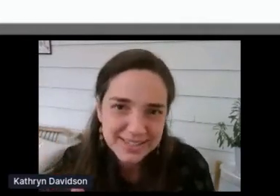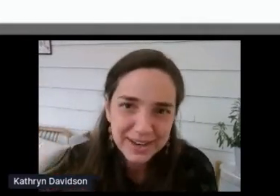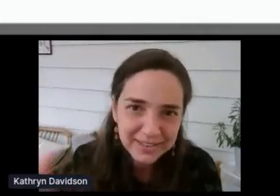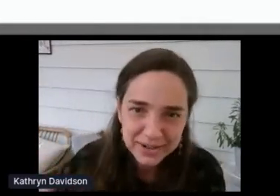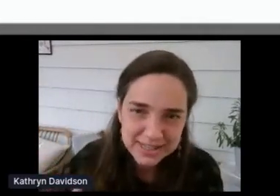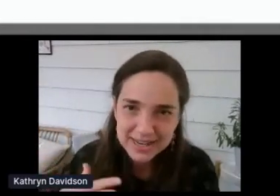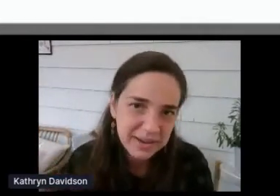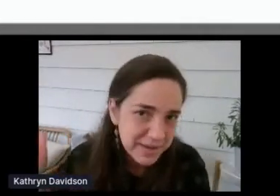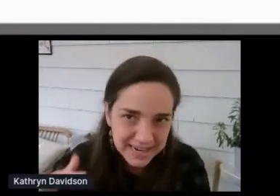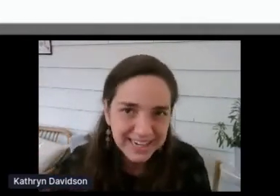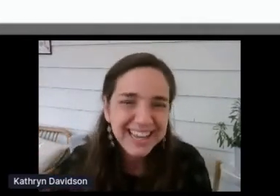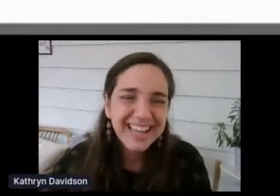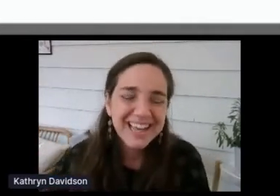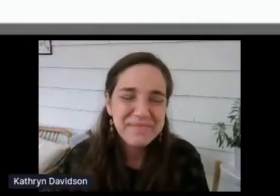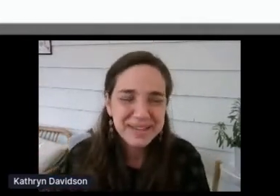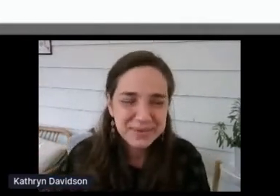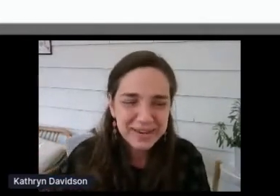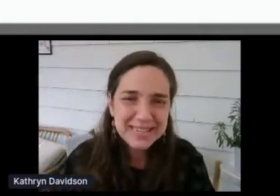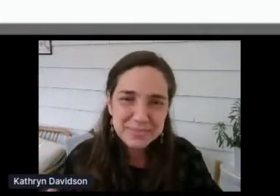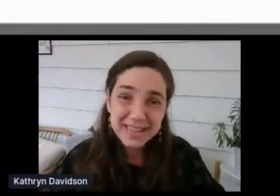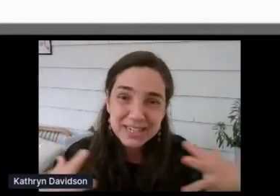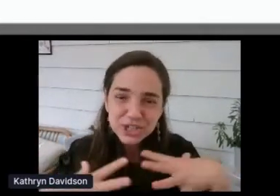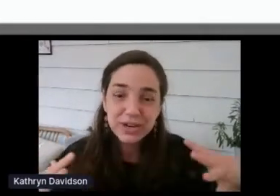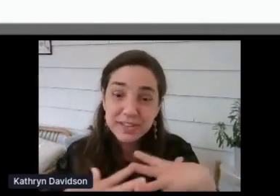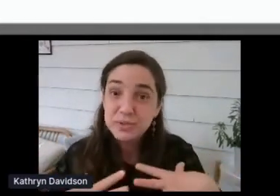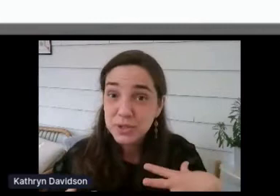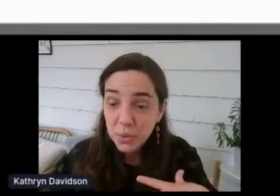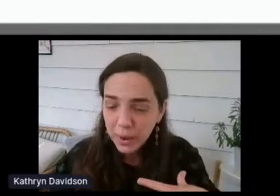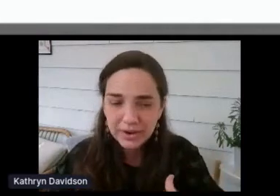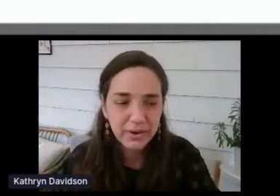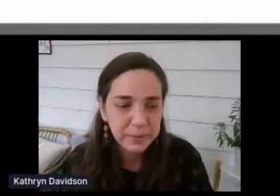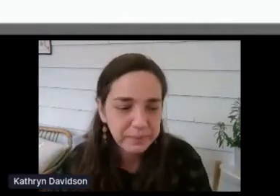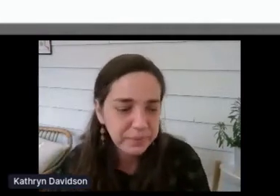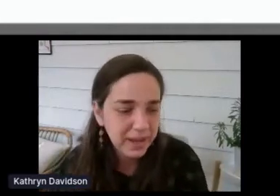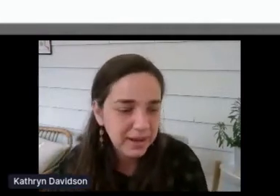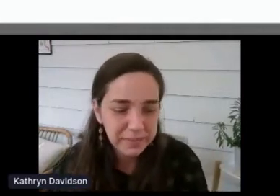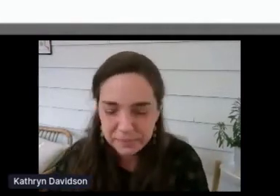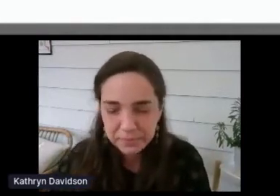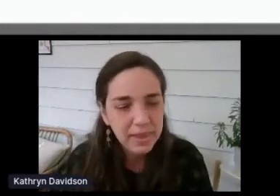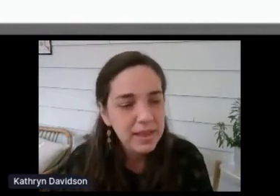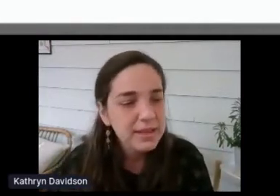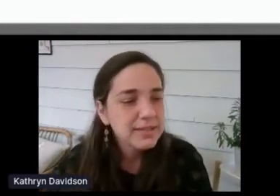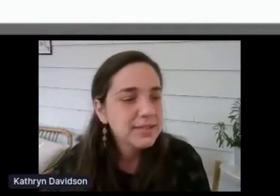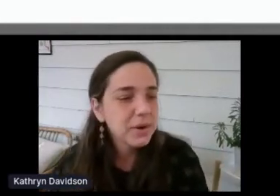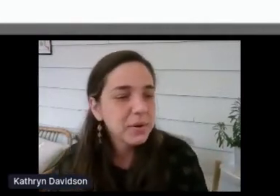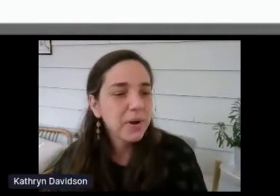is very easy, right? Little kids can imitate things quite easy, but integrating the two is quite hard.